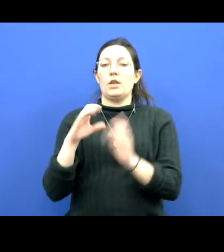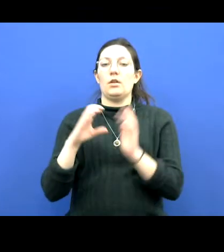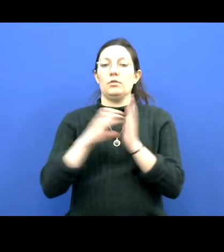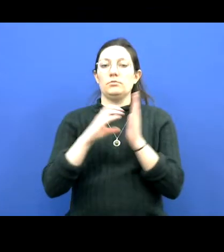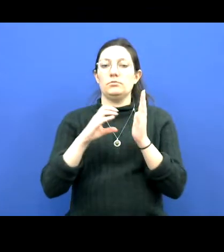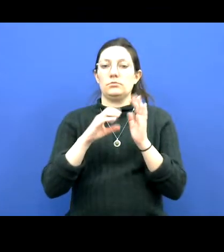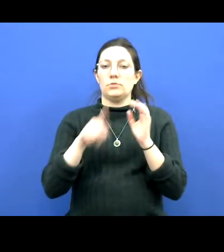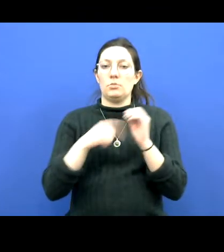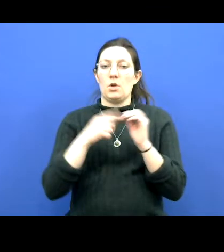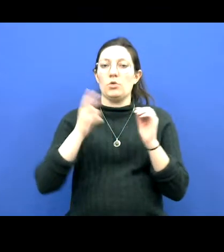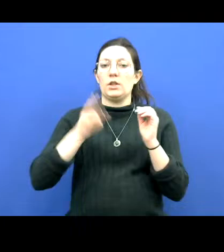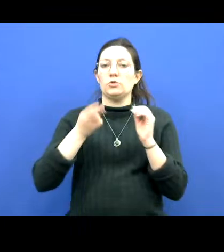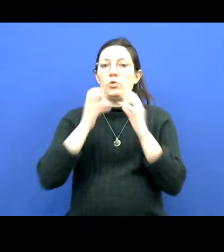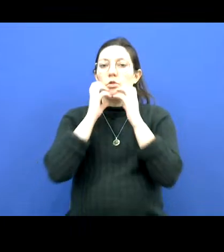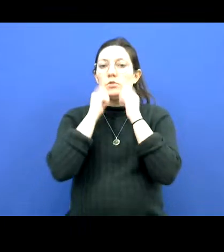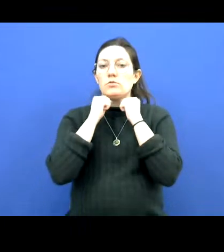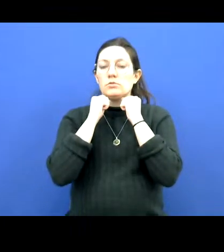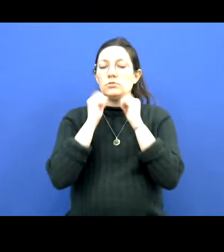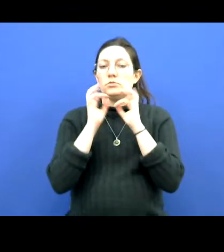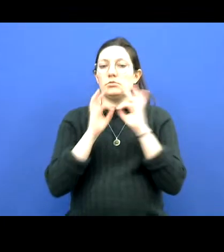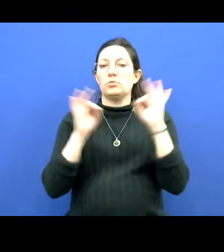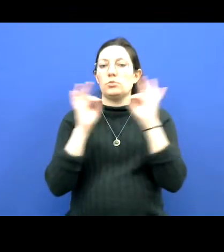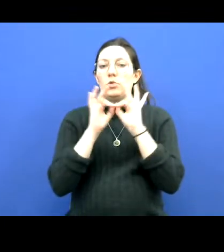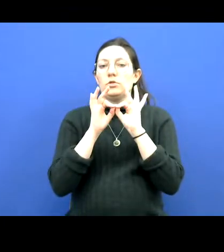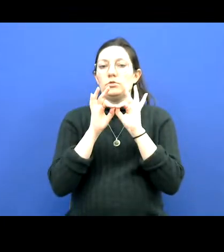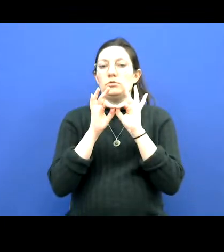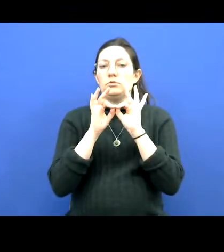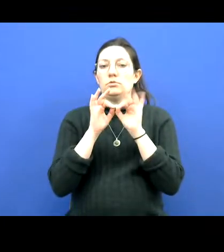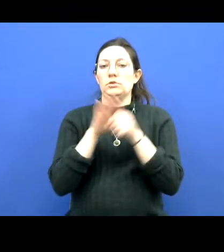site with regards to